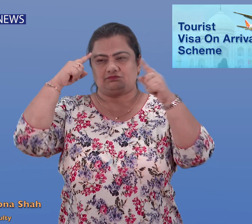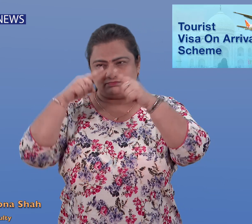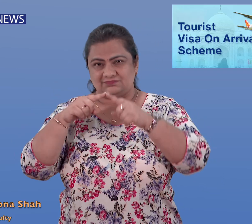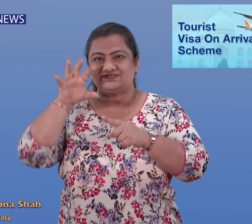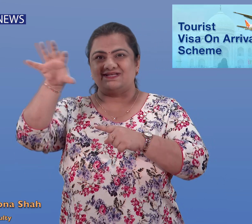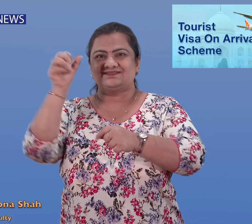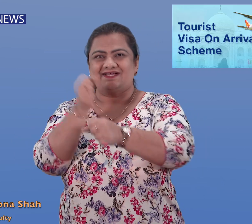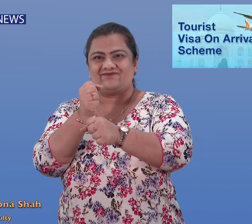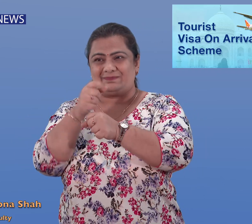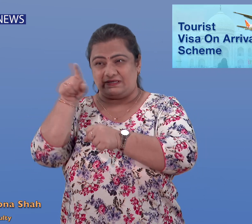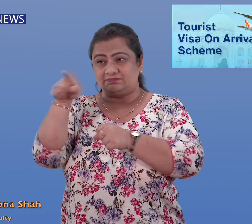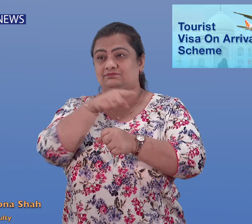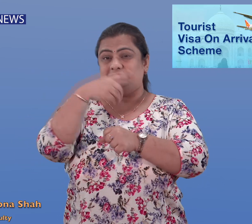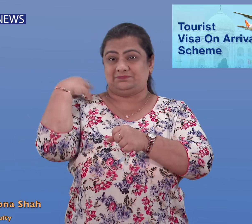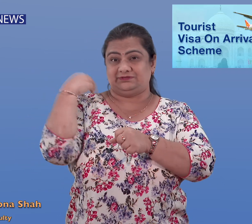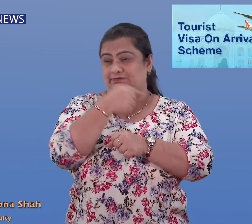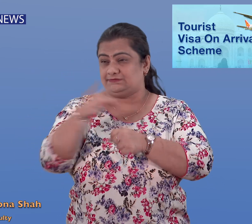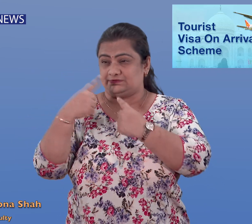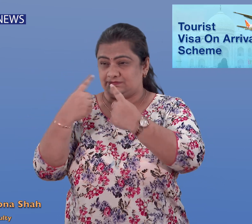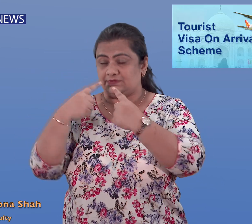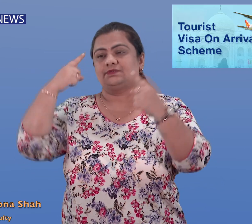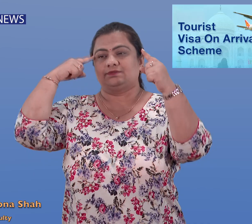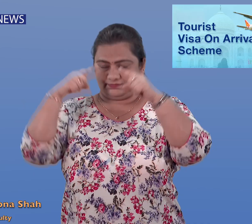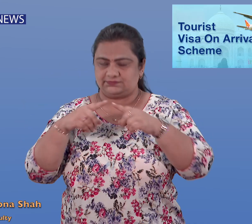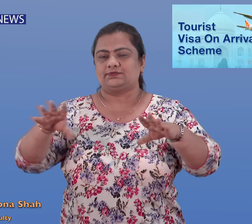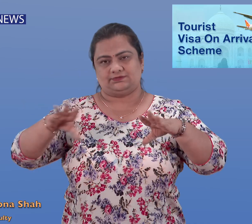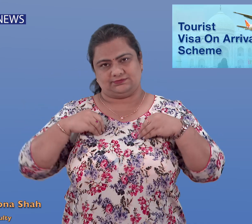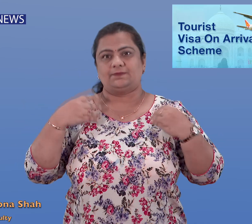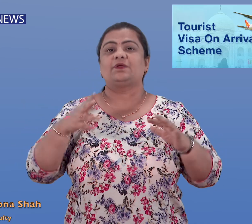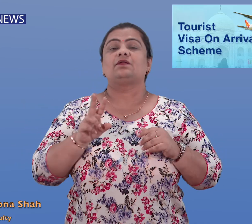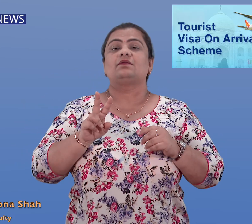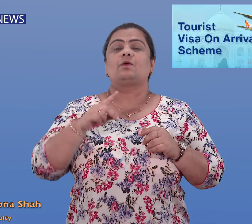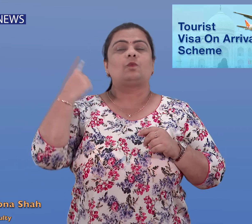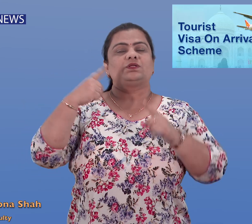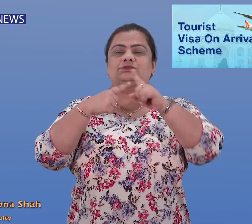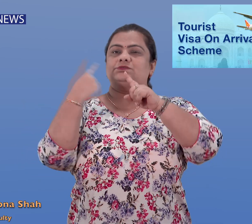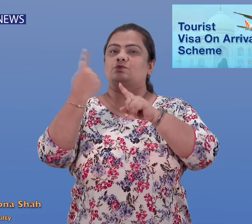as partners in the tourism sector to restart tourist visas also.